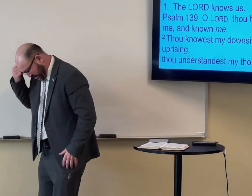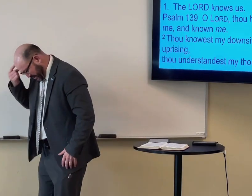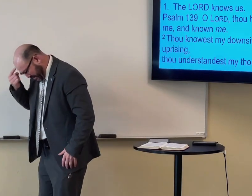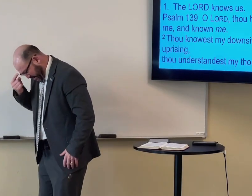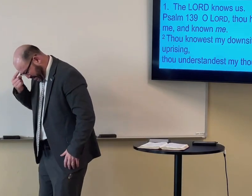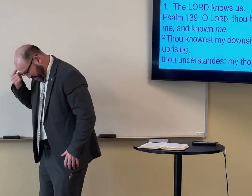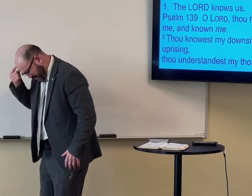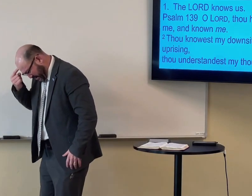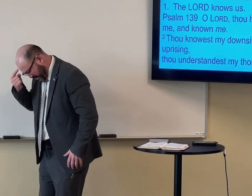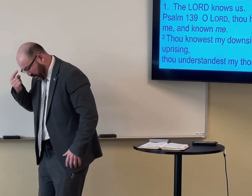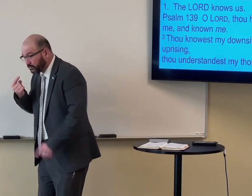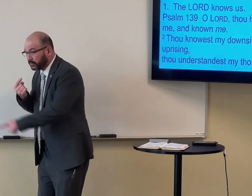I think,